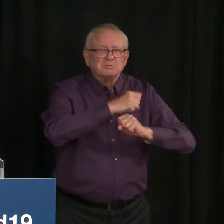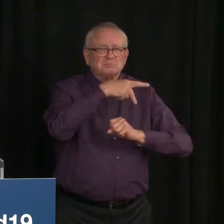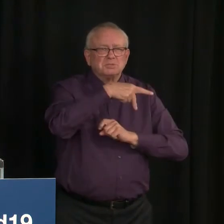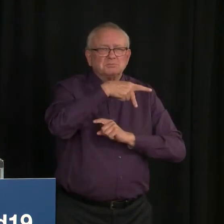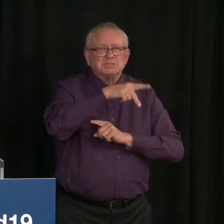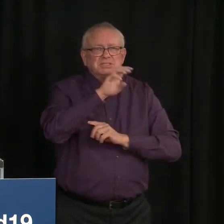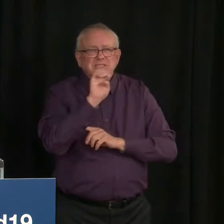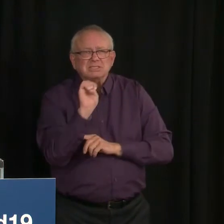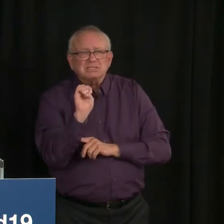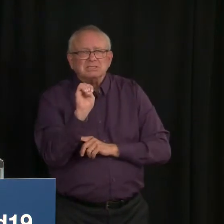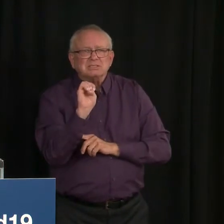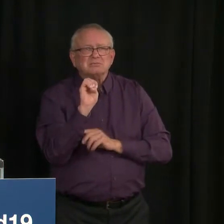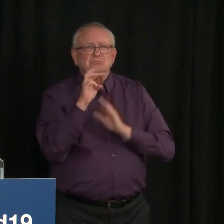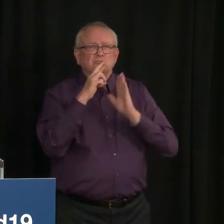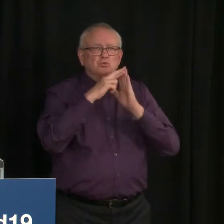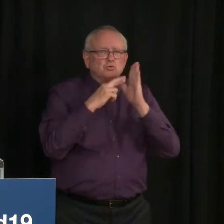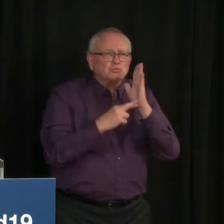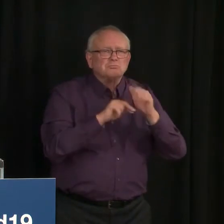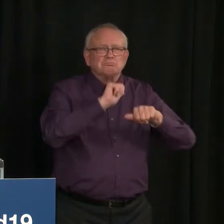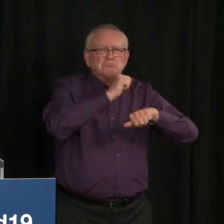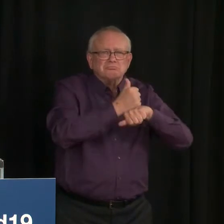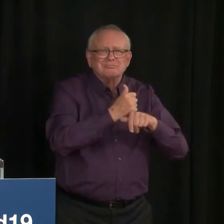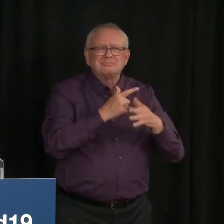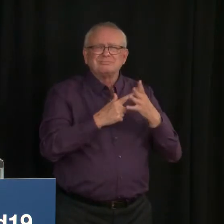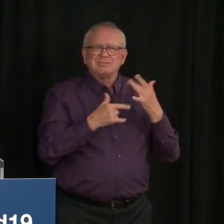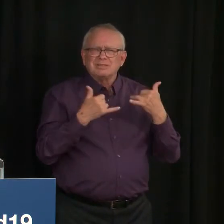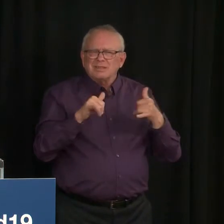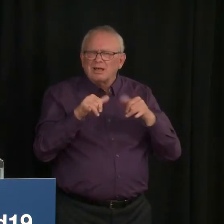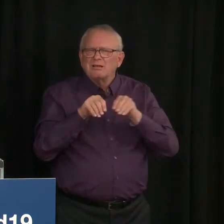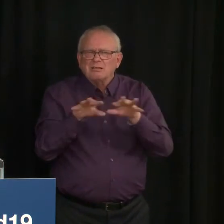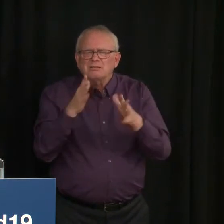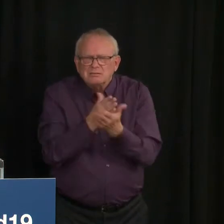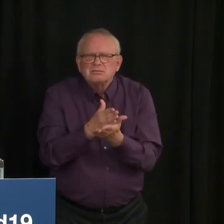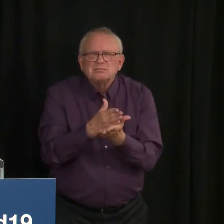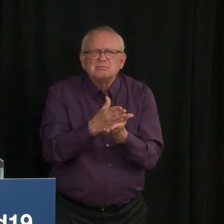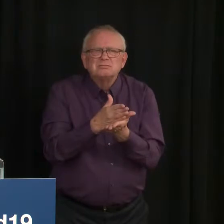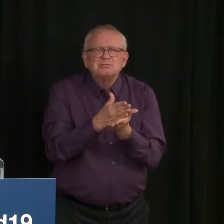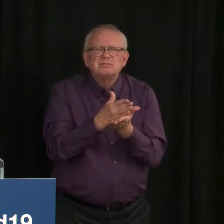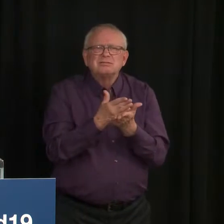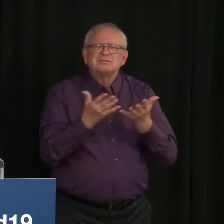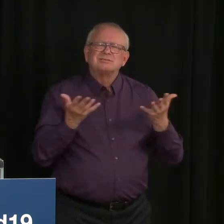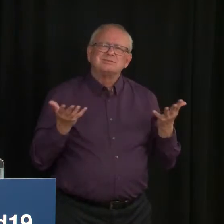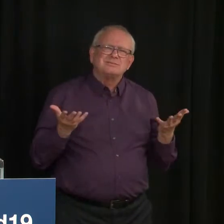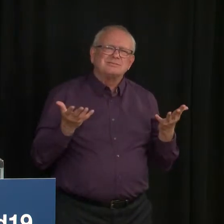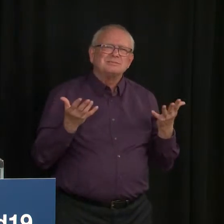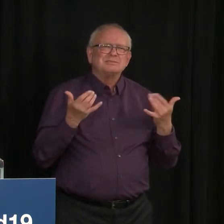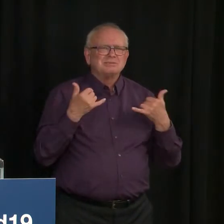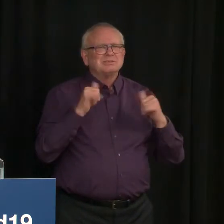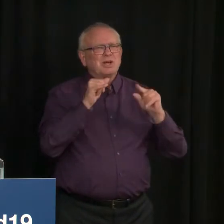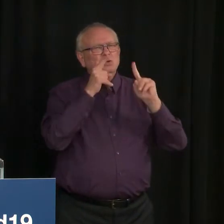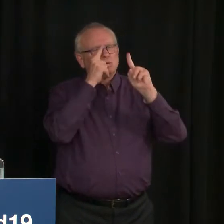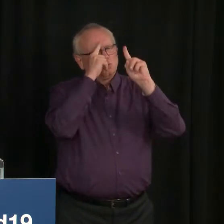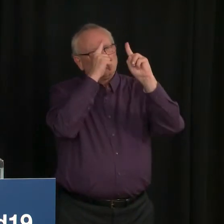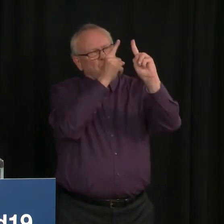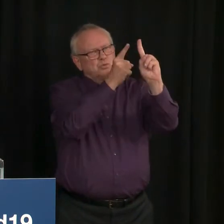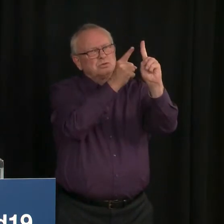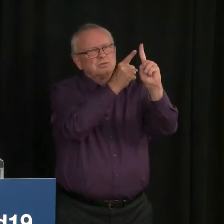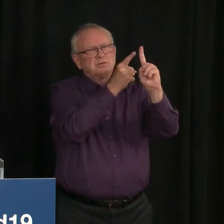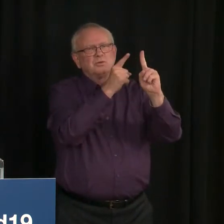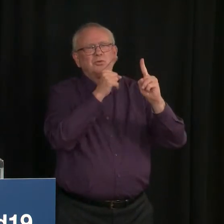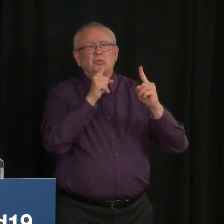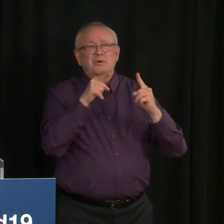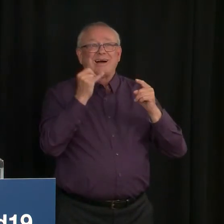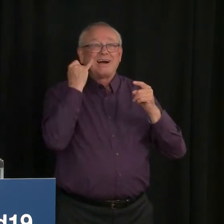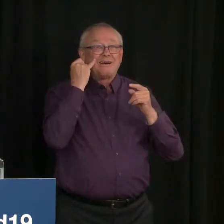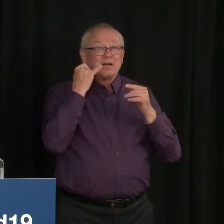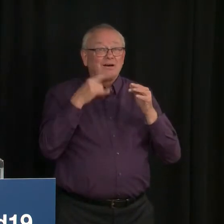so again, I think there's a reassuring message with respect to in some ways that tale of 2 outbreaks, that when we identify